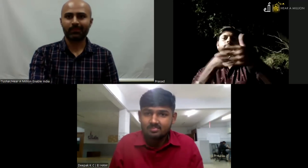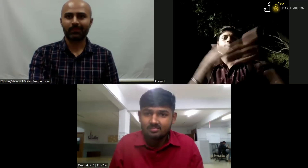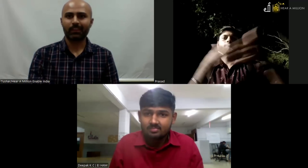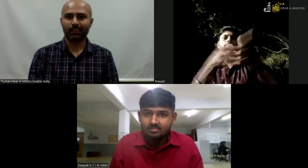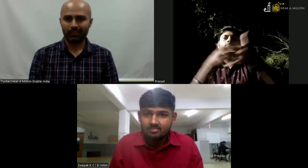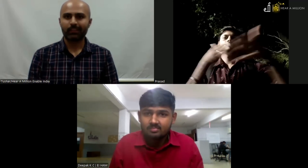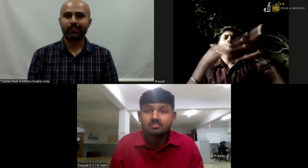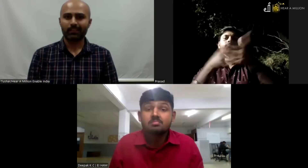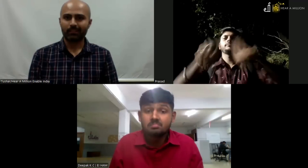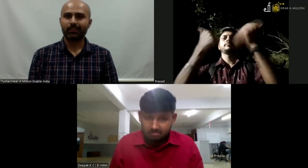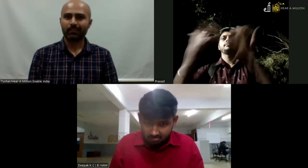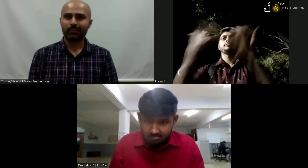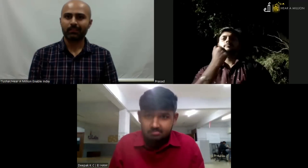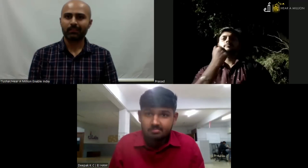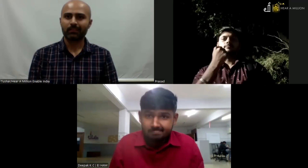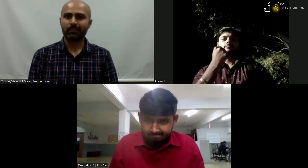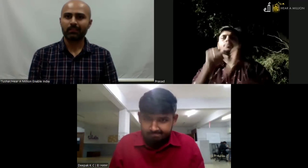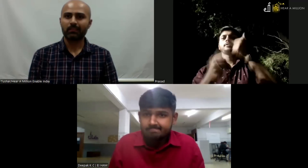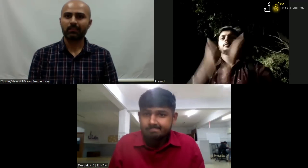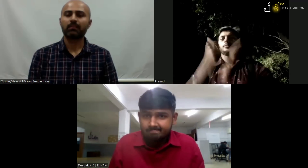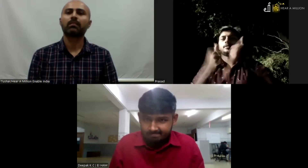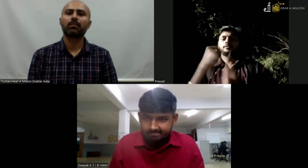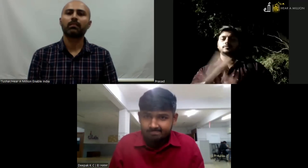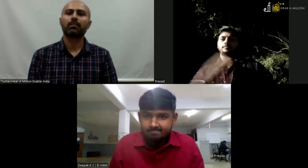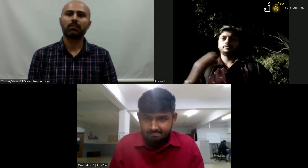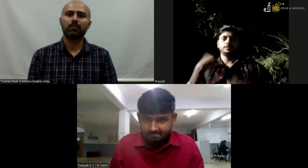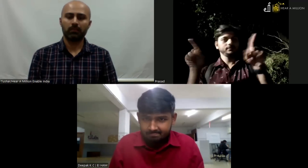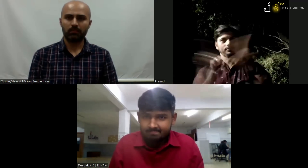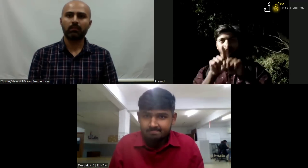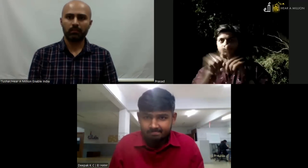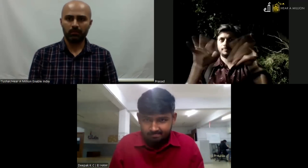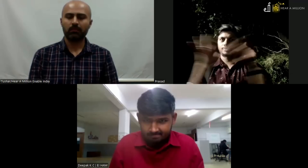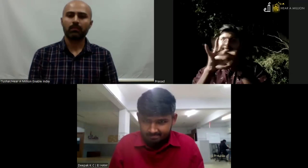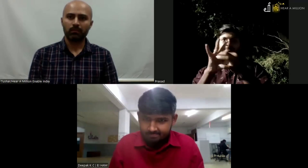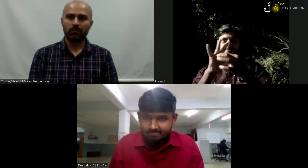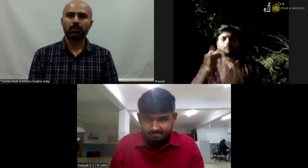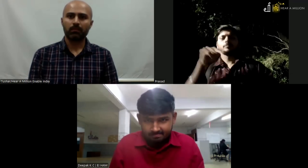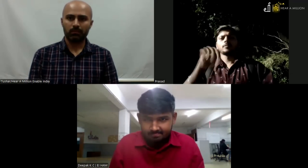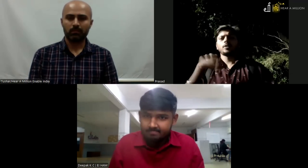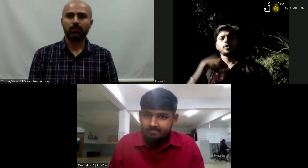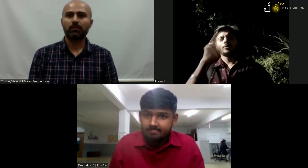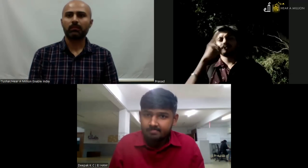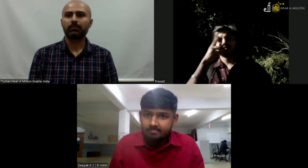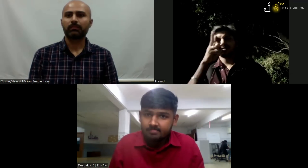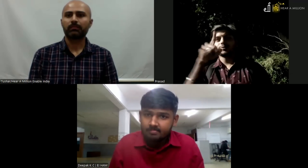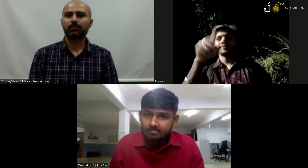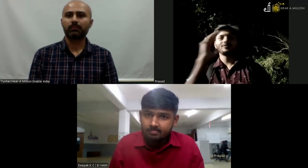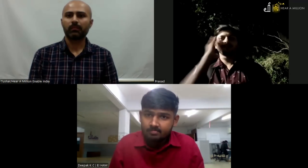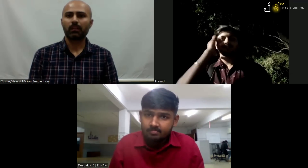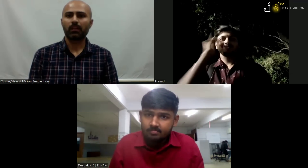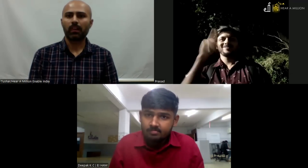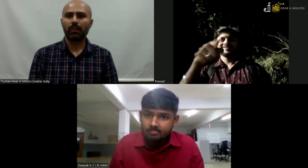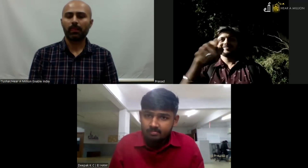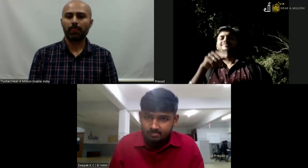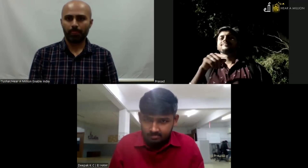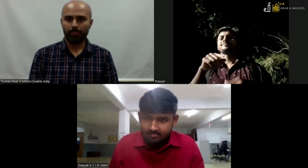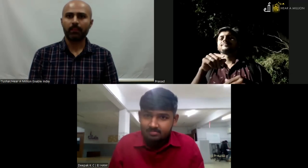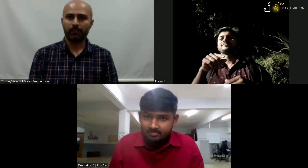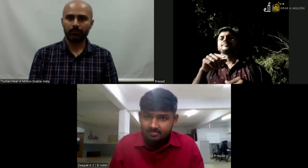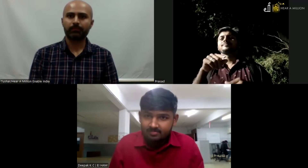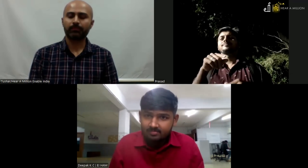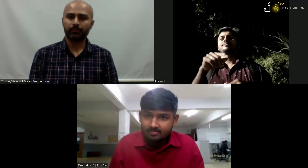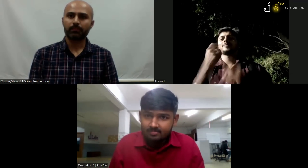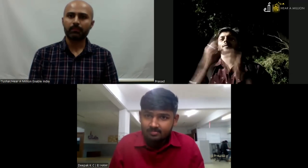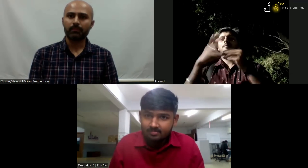But 3 times I've got, after the 3 time facing the challenge with the medical certification